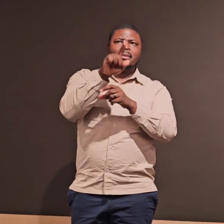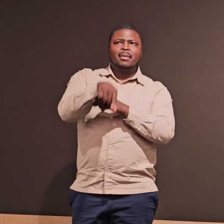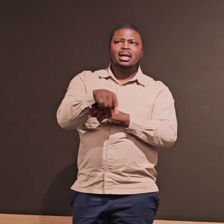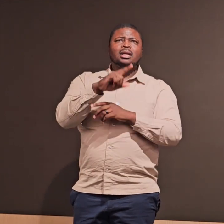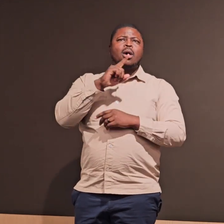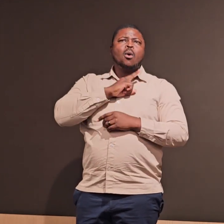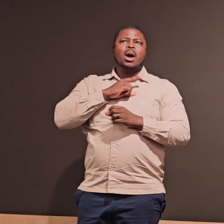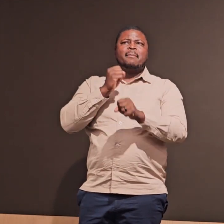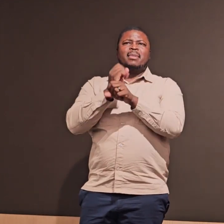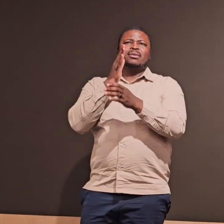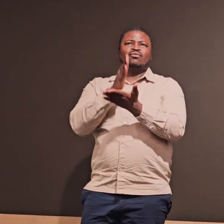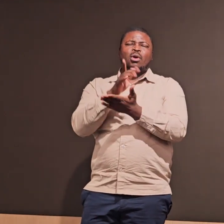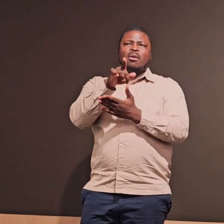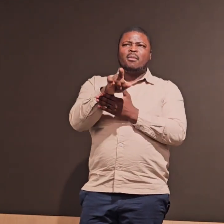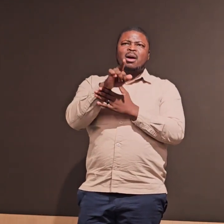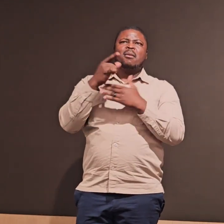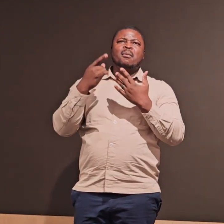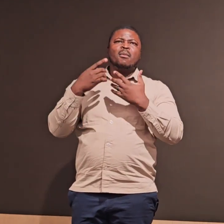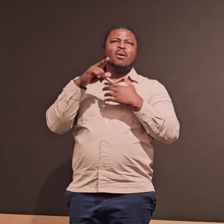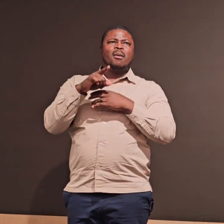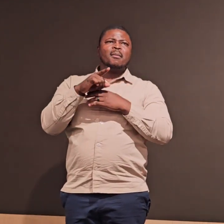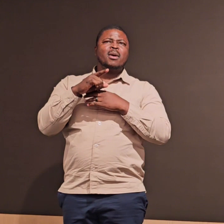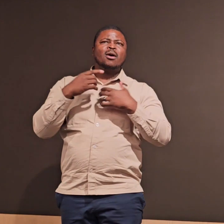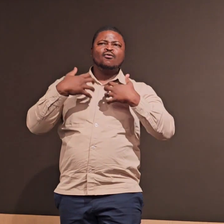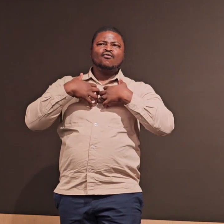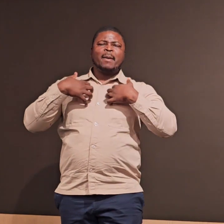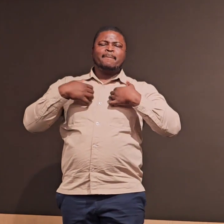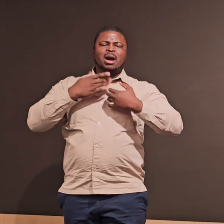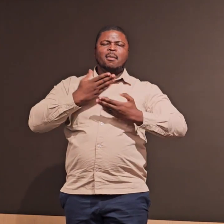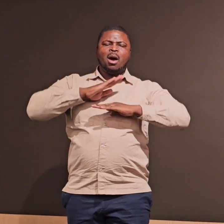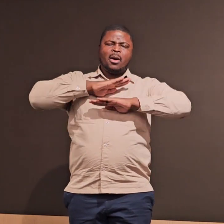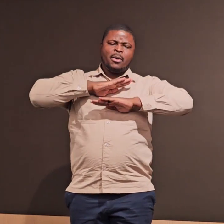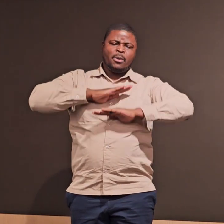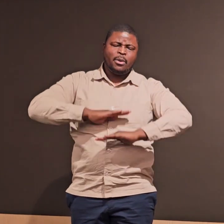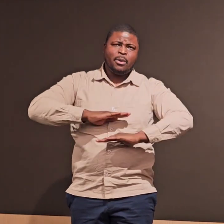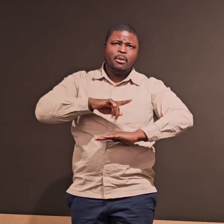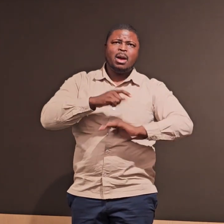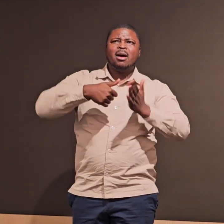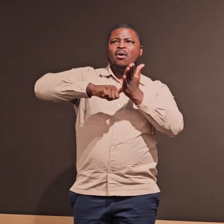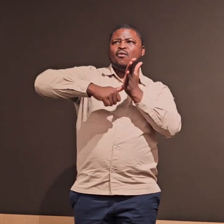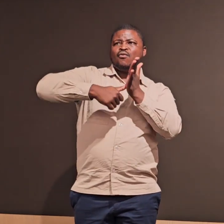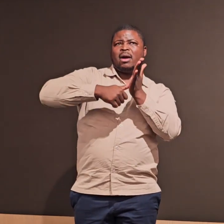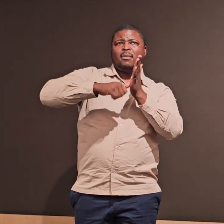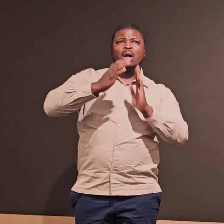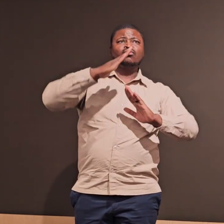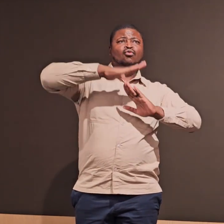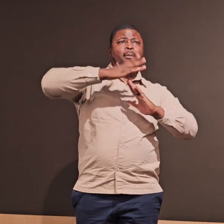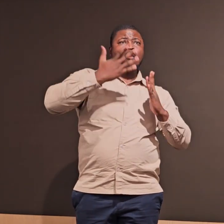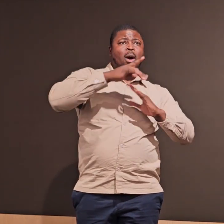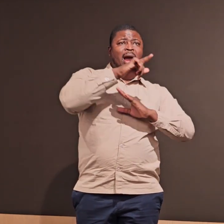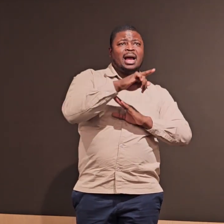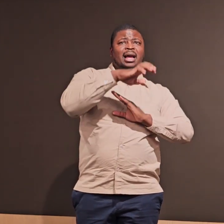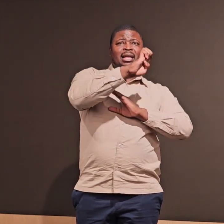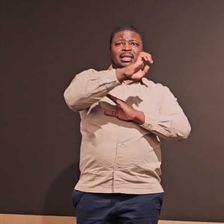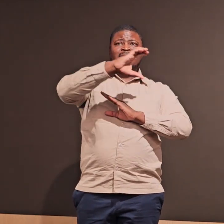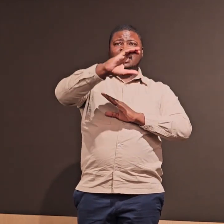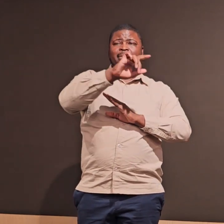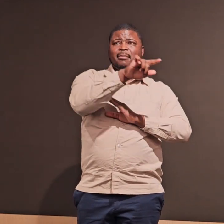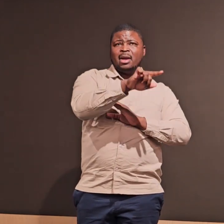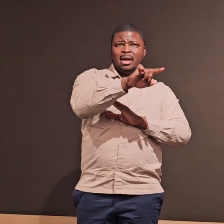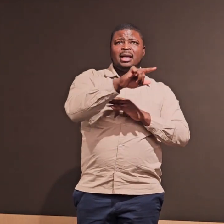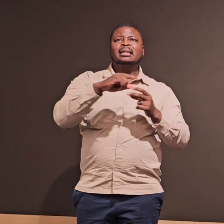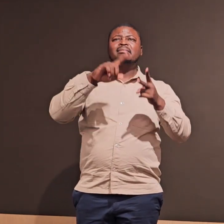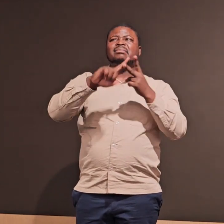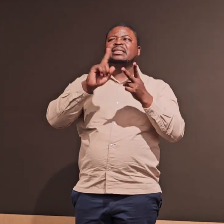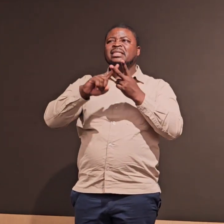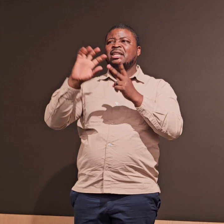of distress was dominant in the Western Cape, with social grants dominating in the Eastern Cape, some parts of